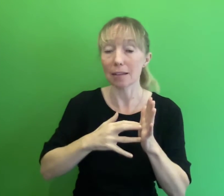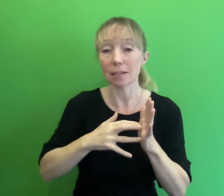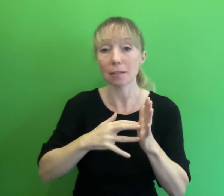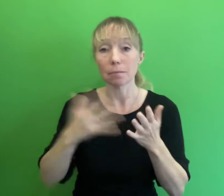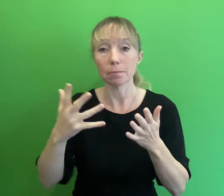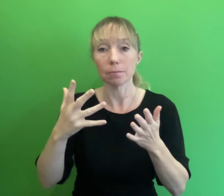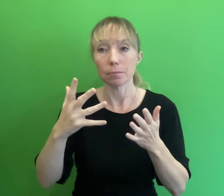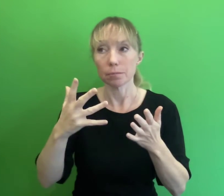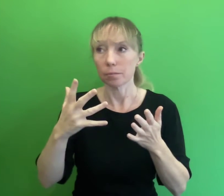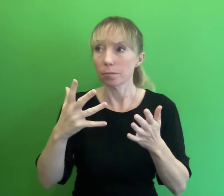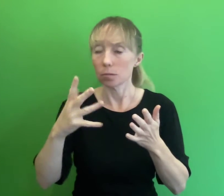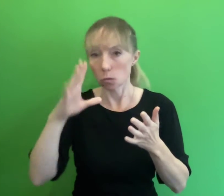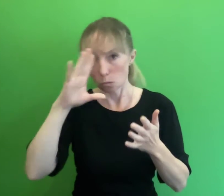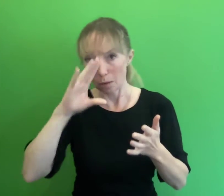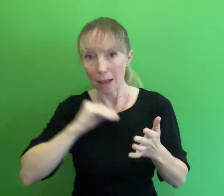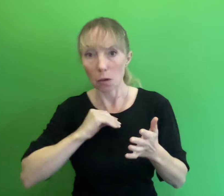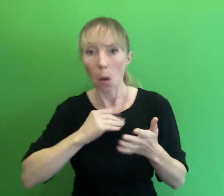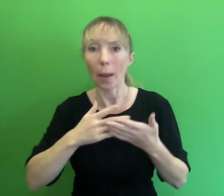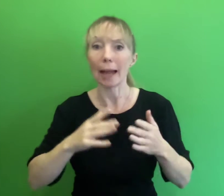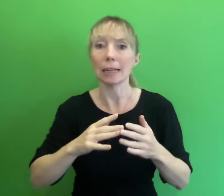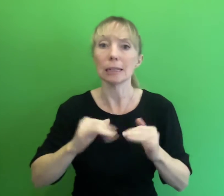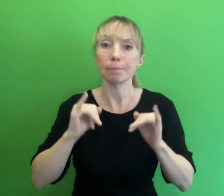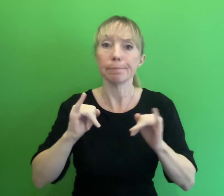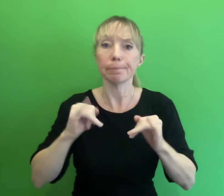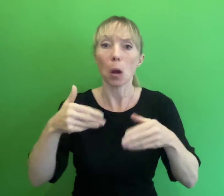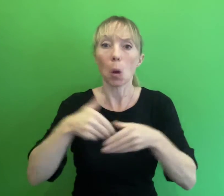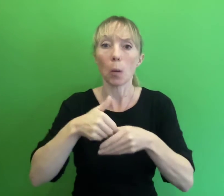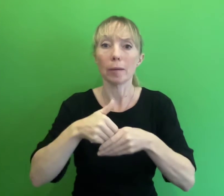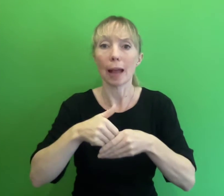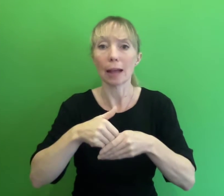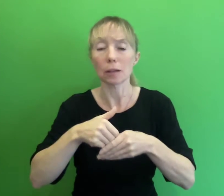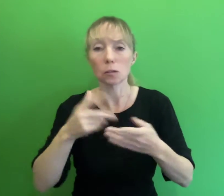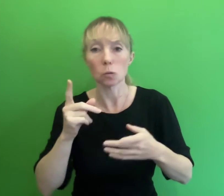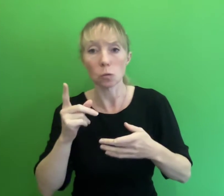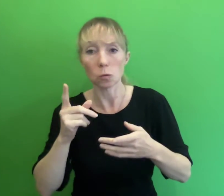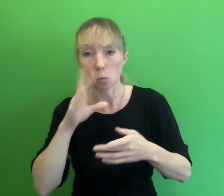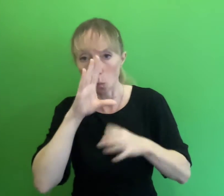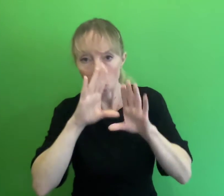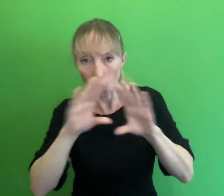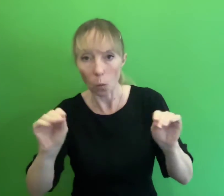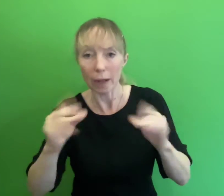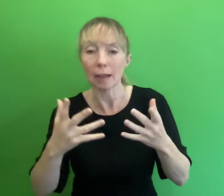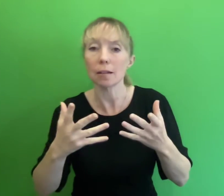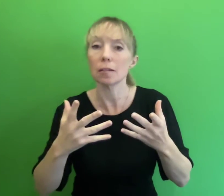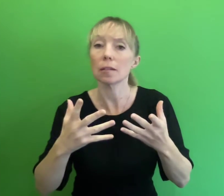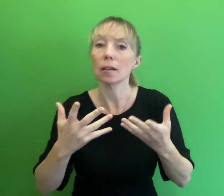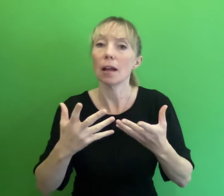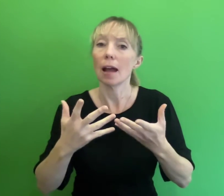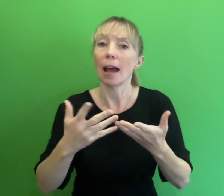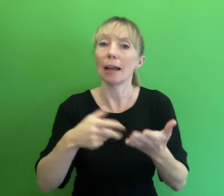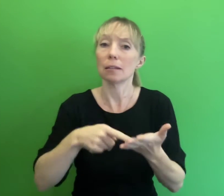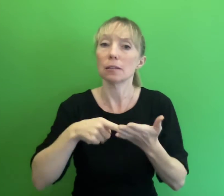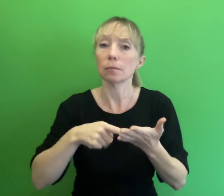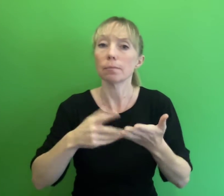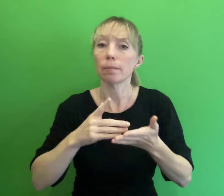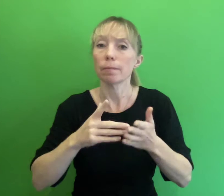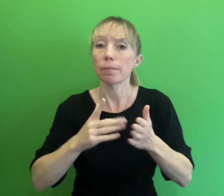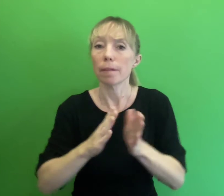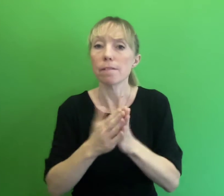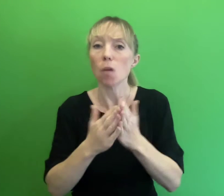content warnings. We created online folders with the materials for the workshops and readings, which were shared prior to the retreat